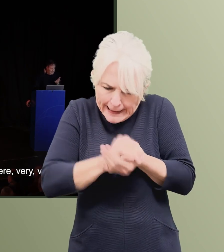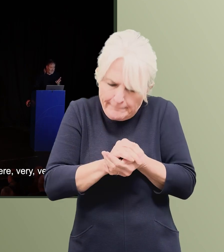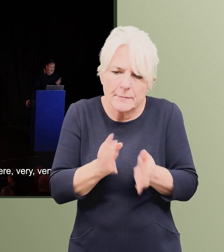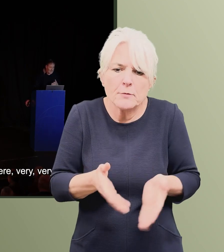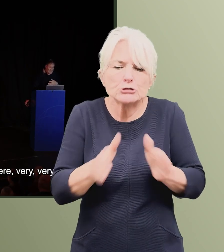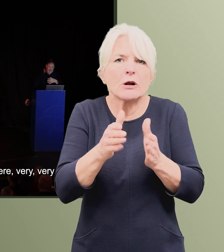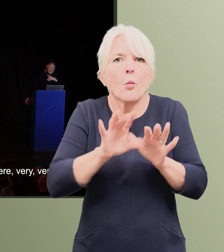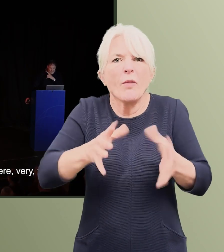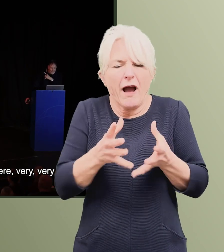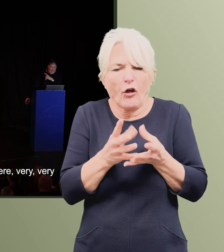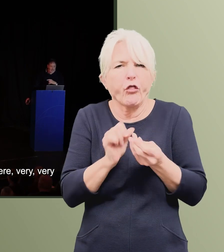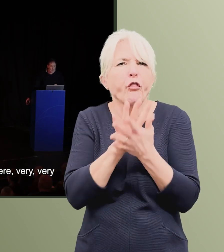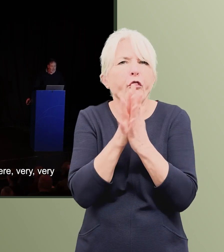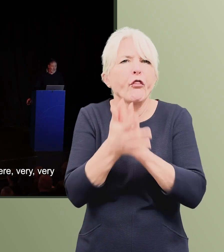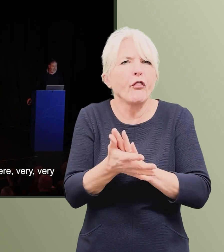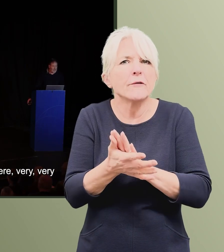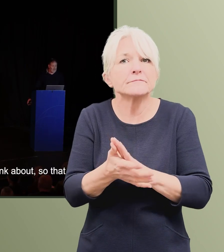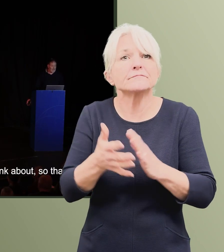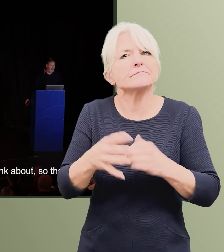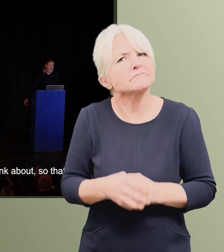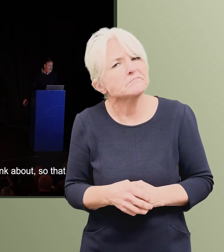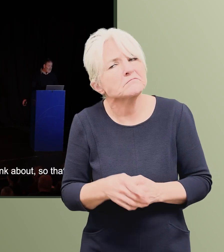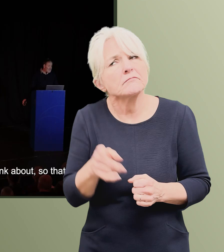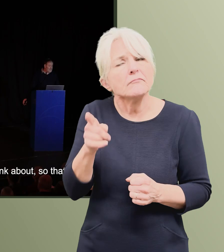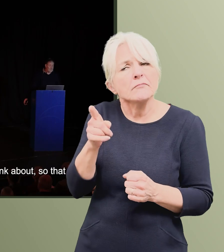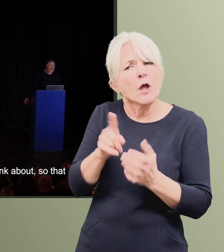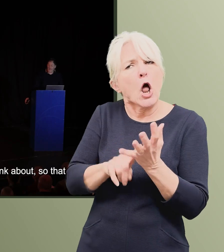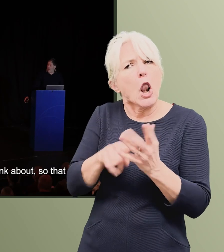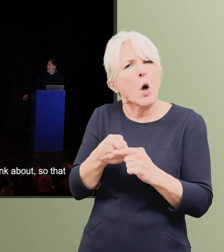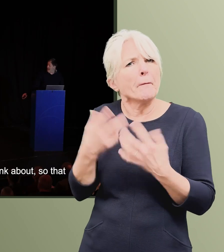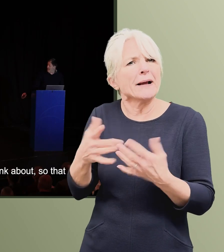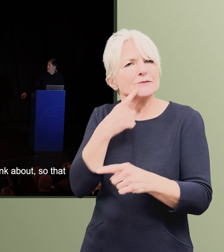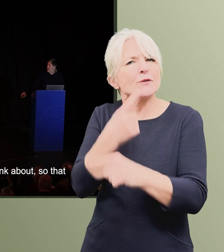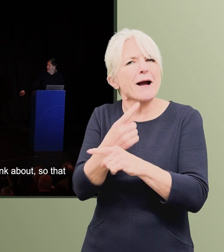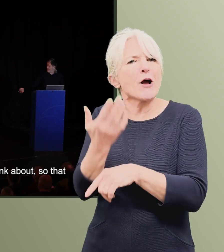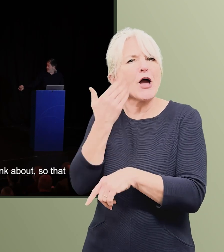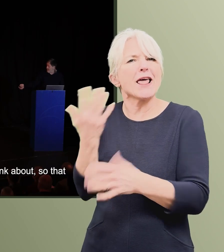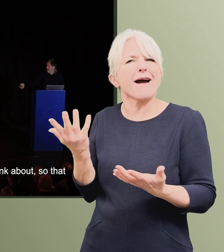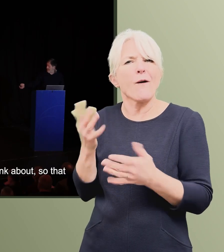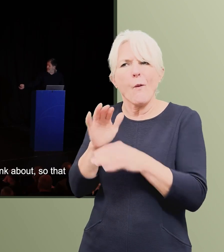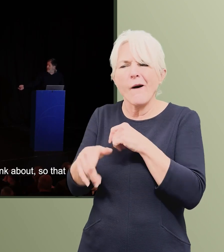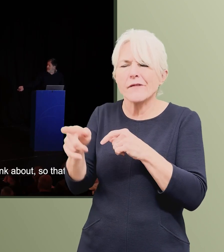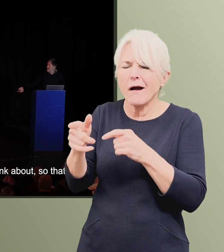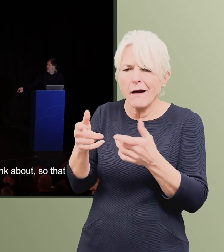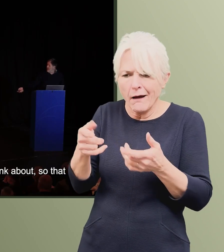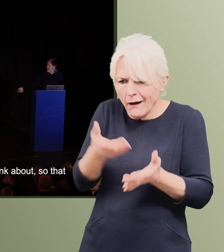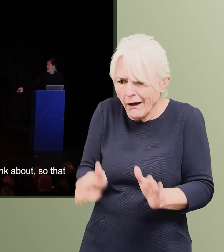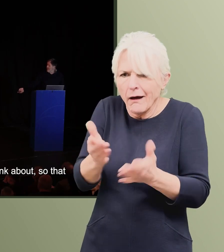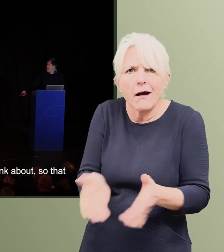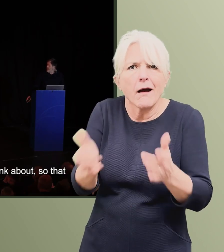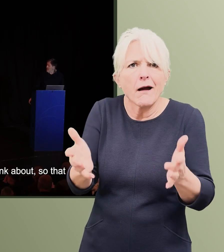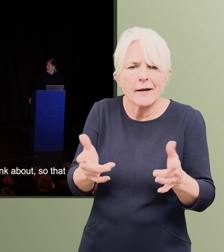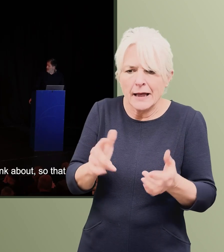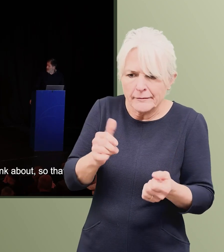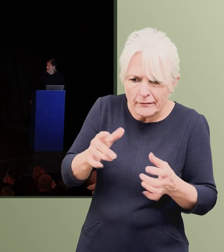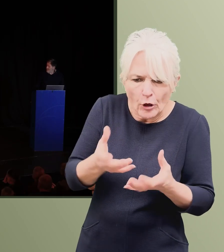pits that he'd found there, very, very similar to what we've got here. And I dare say there's other parallels as well to think about. So that